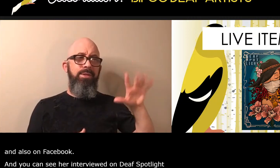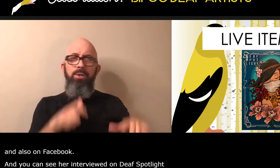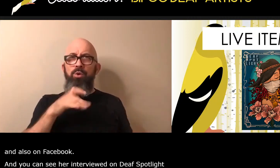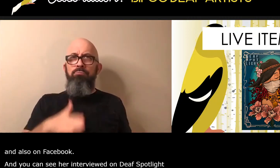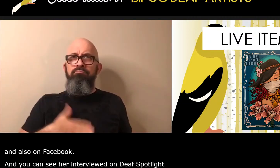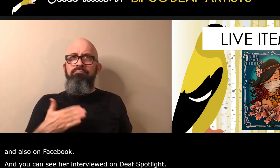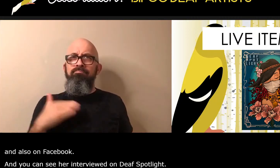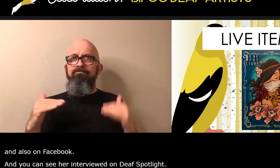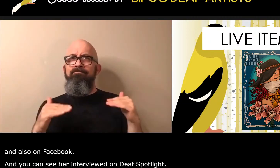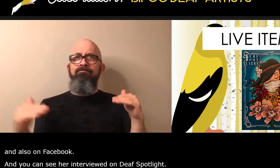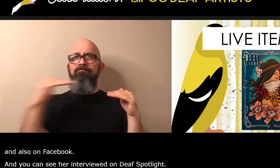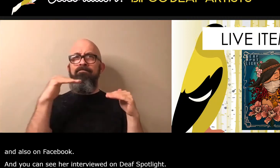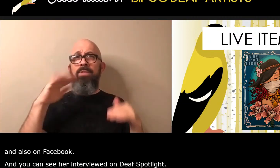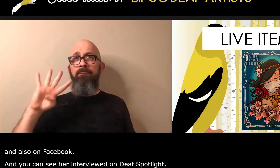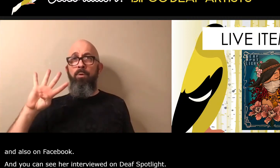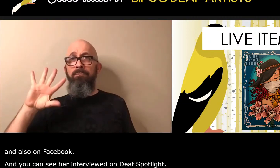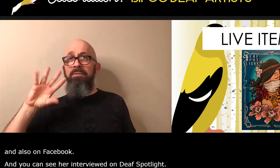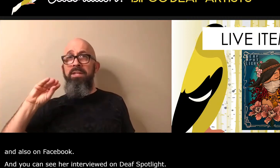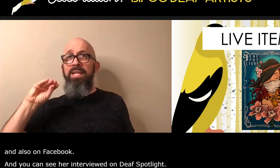at